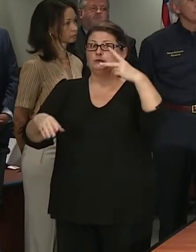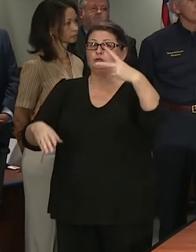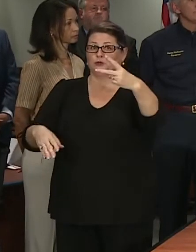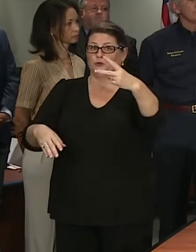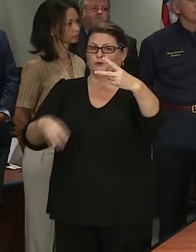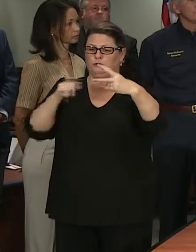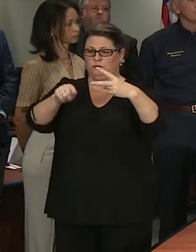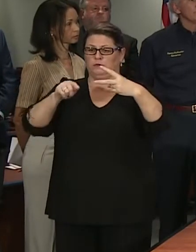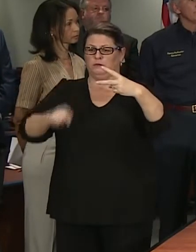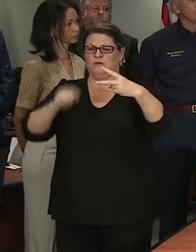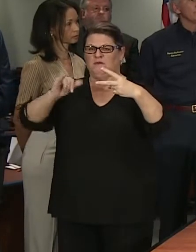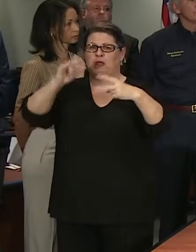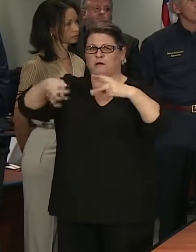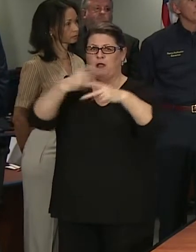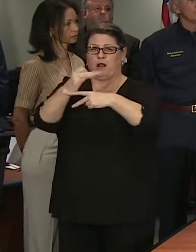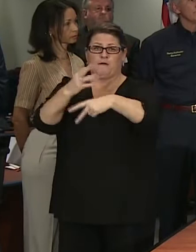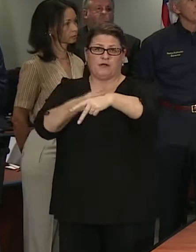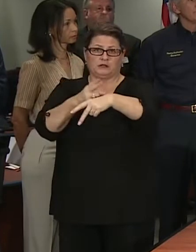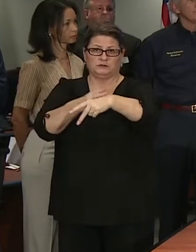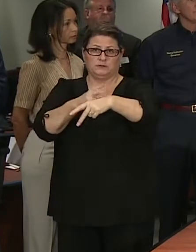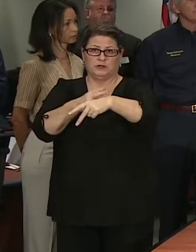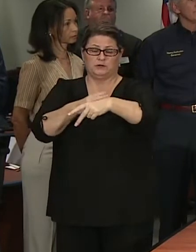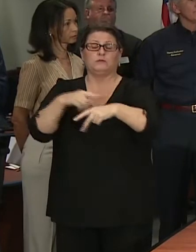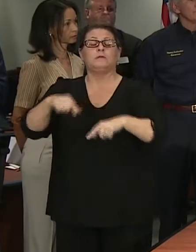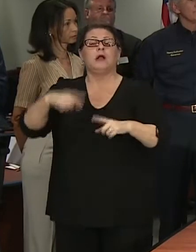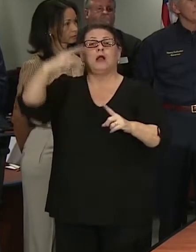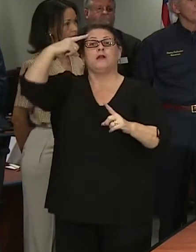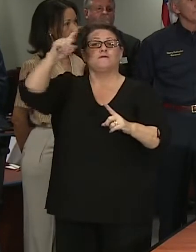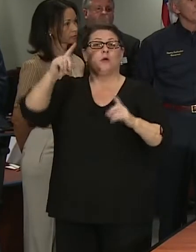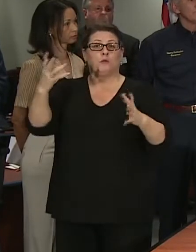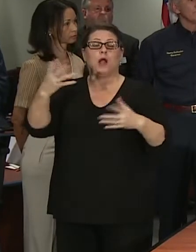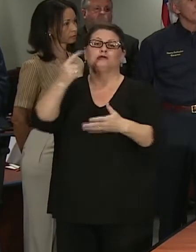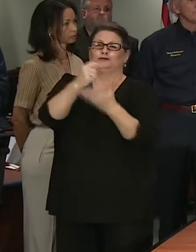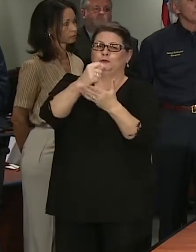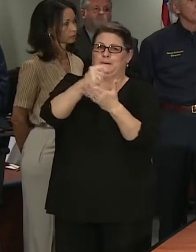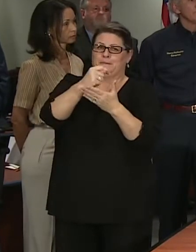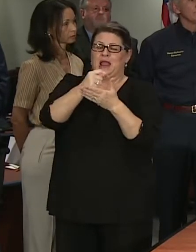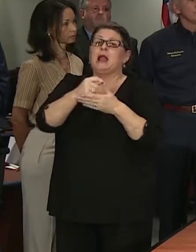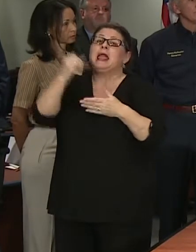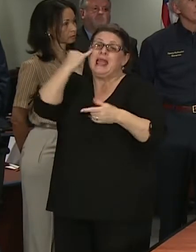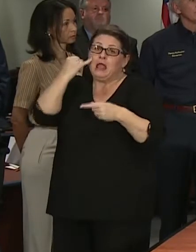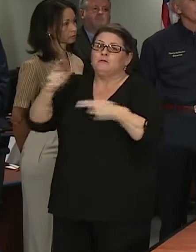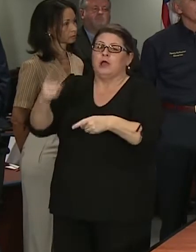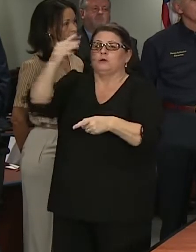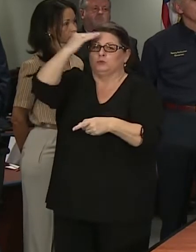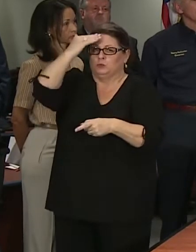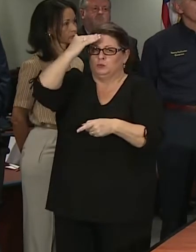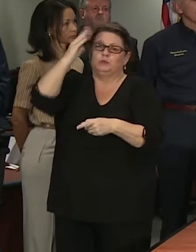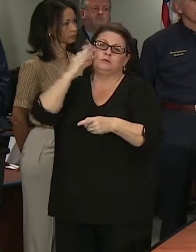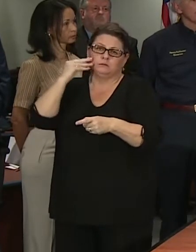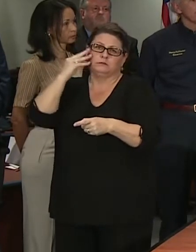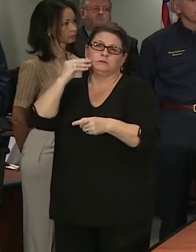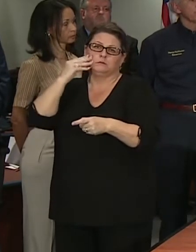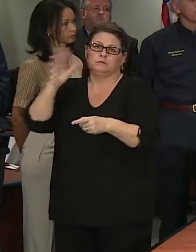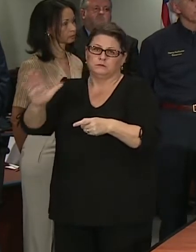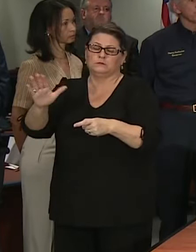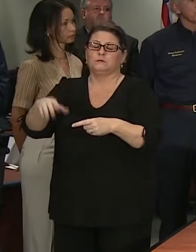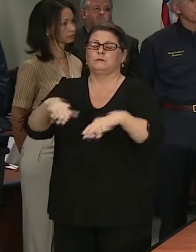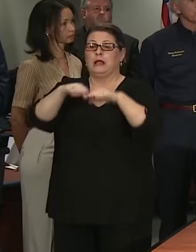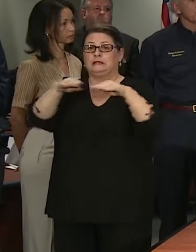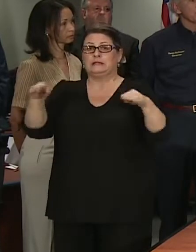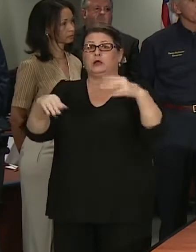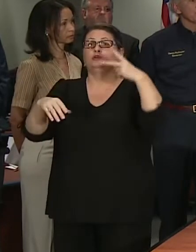that we will use them to provide treatment within their scope. So we're going to be in the Tier 2